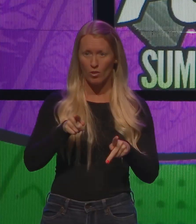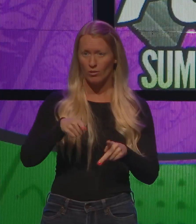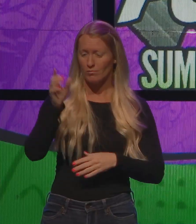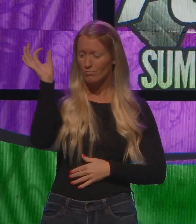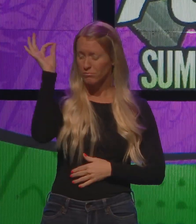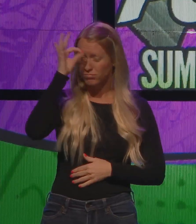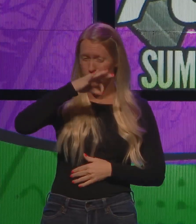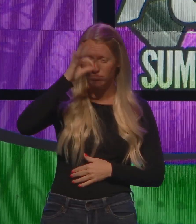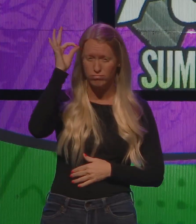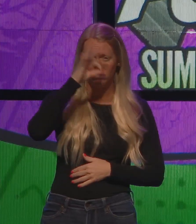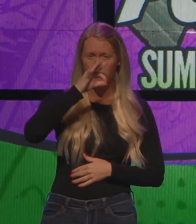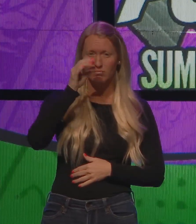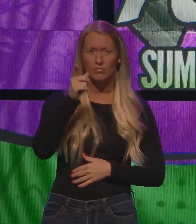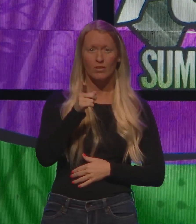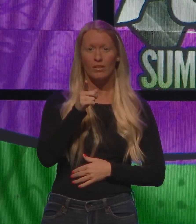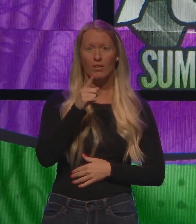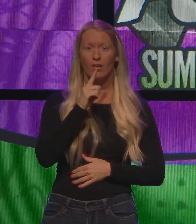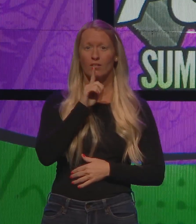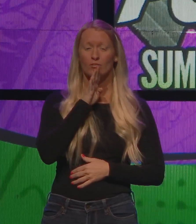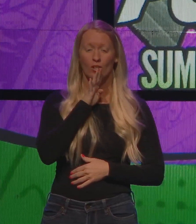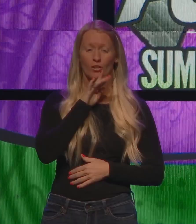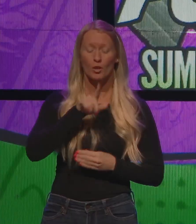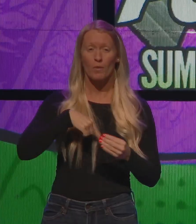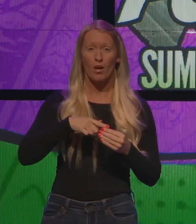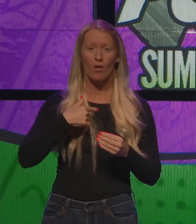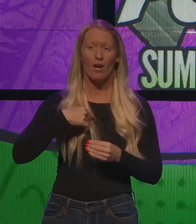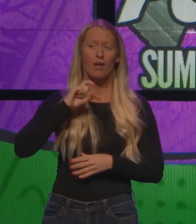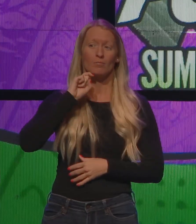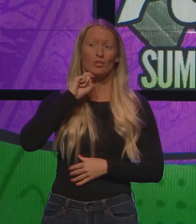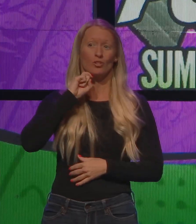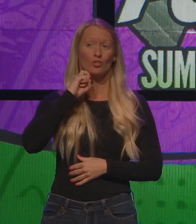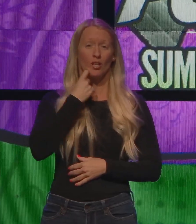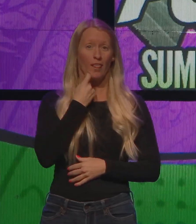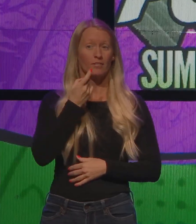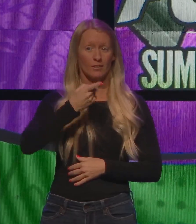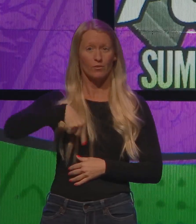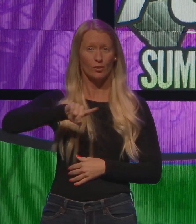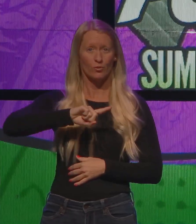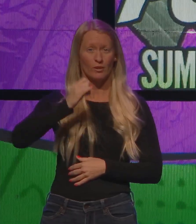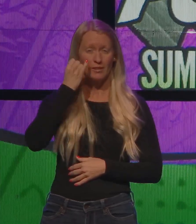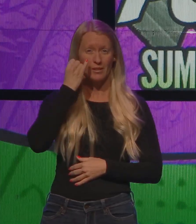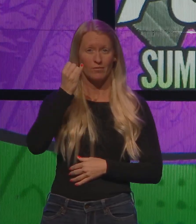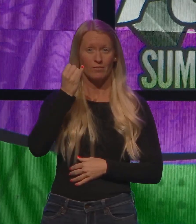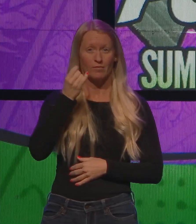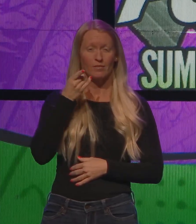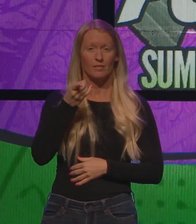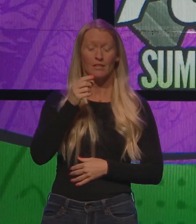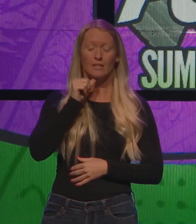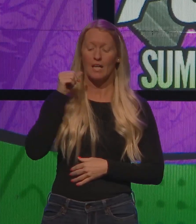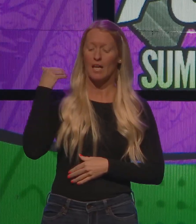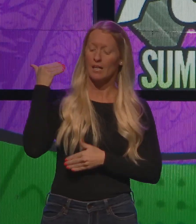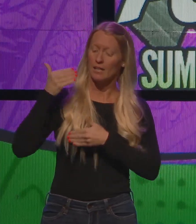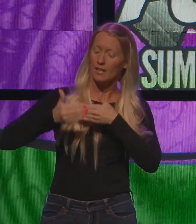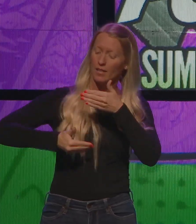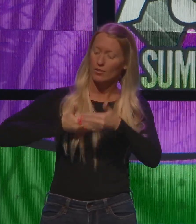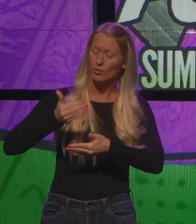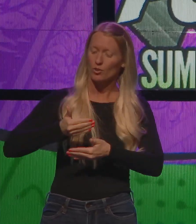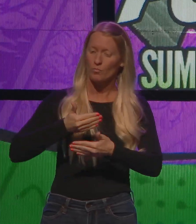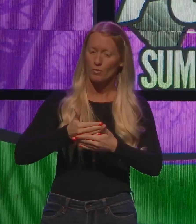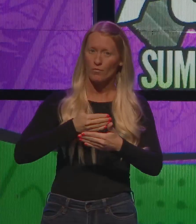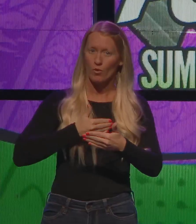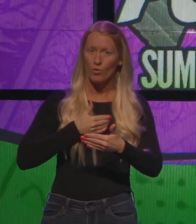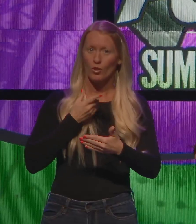talking about, and I am a little envious of you. I'm a little envious if that was not handed to you before you can maybe